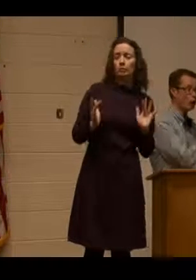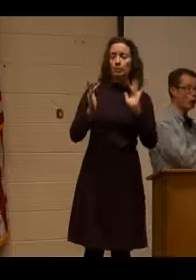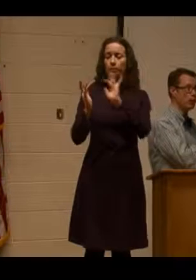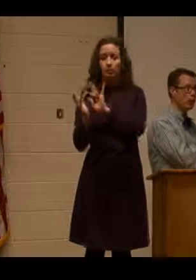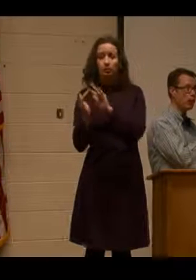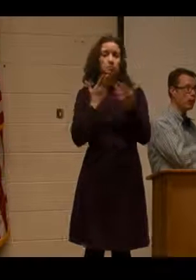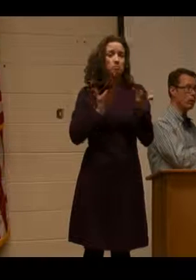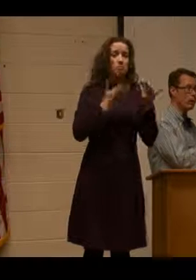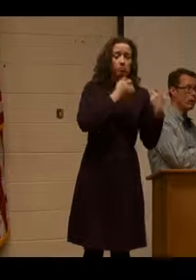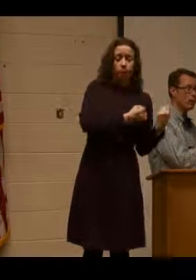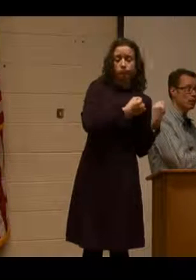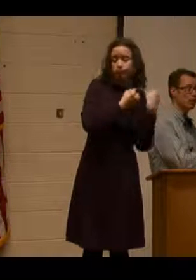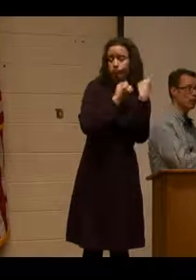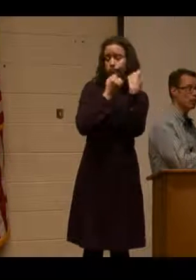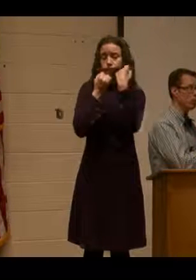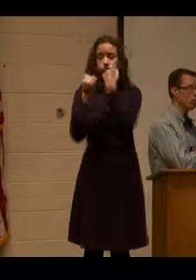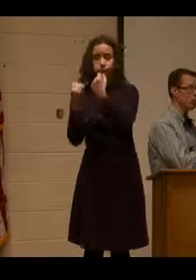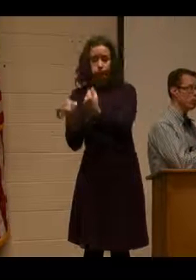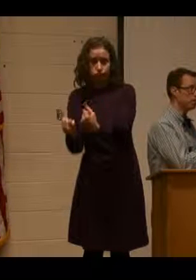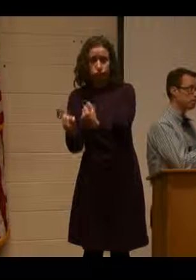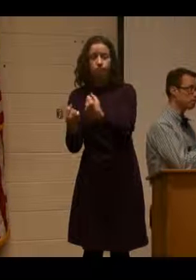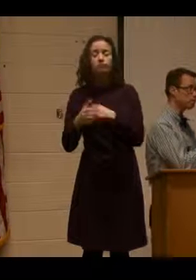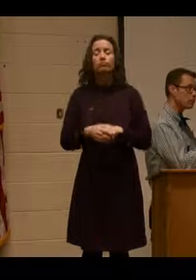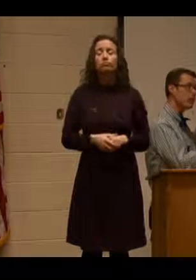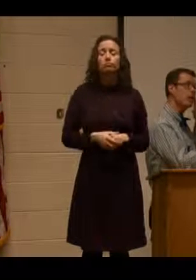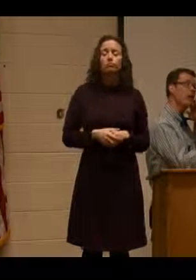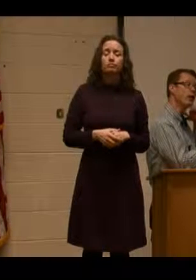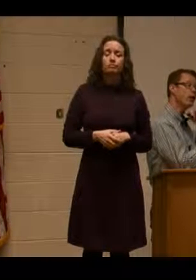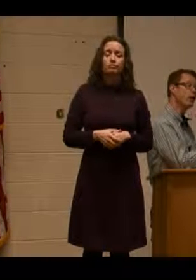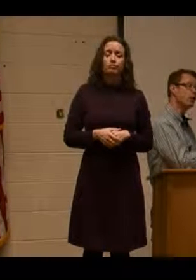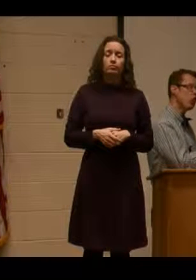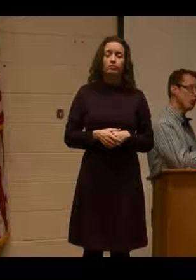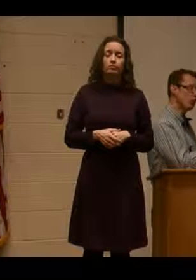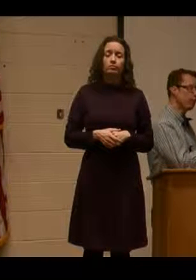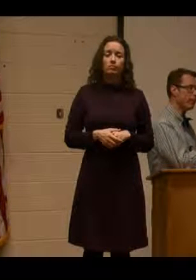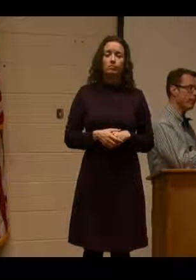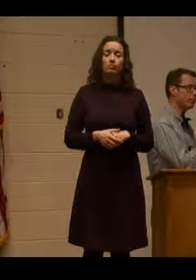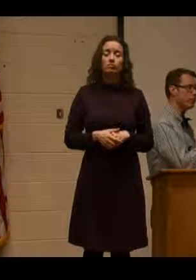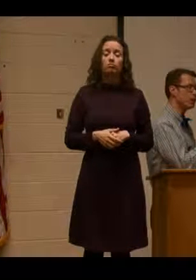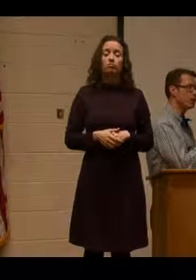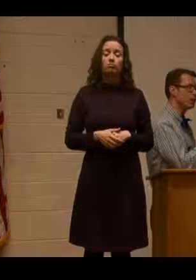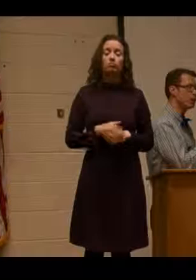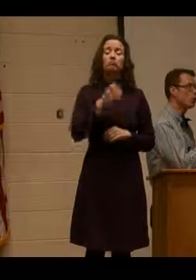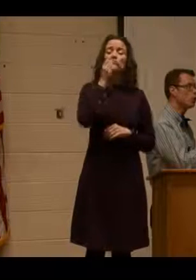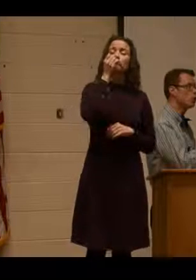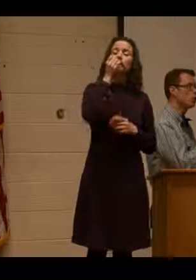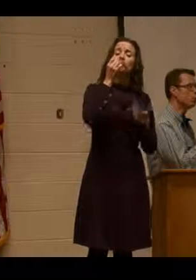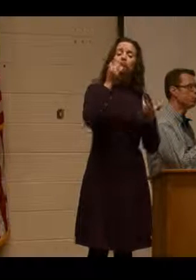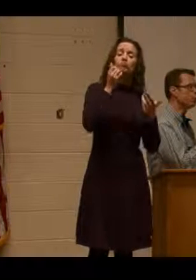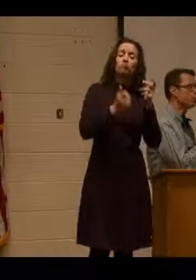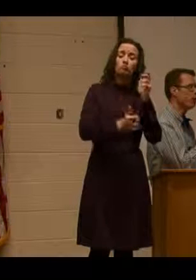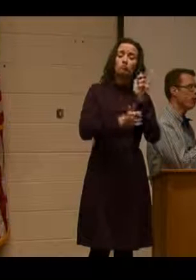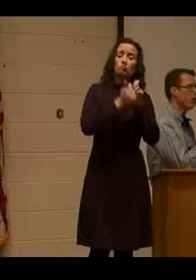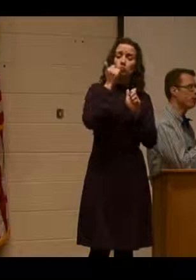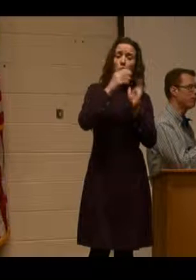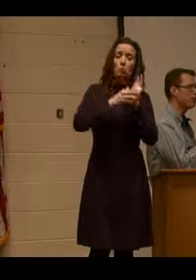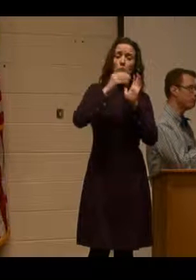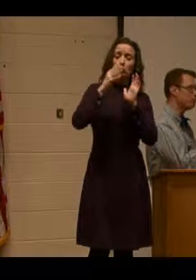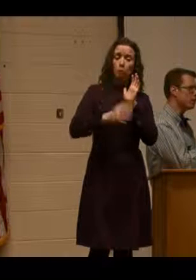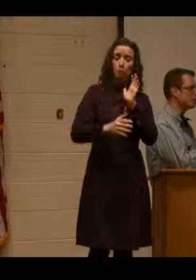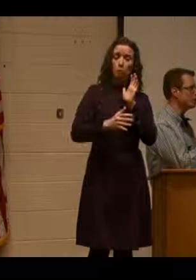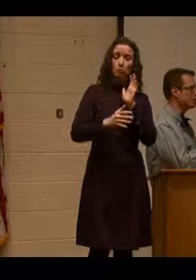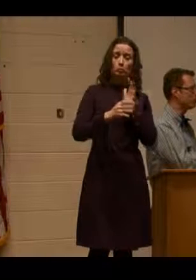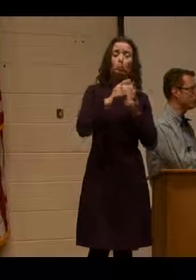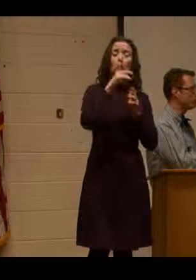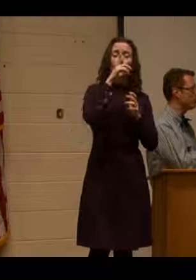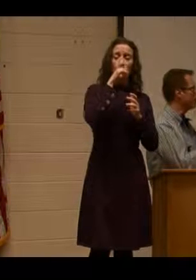them remotely. So a majority of our students who move from seniors to Bridges tend to